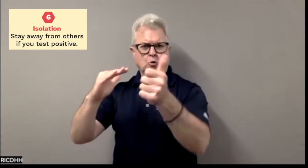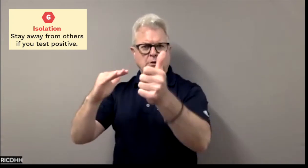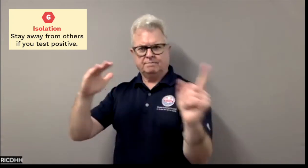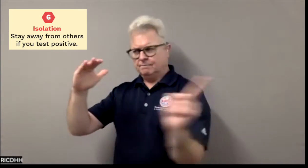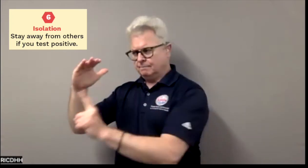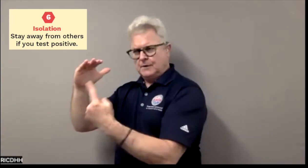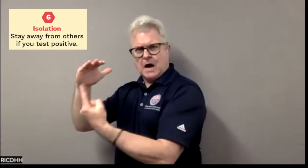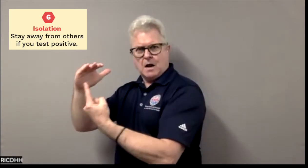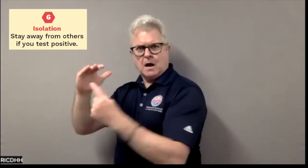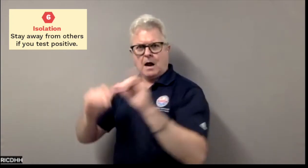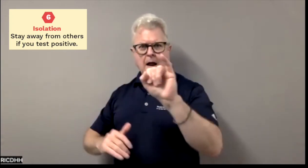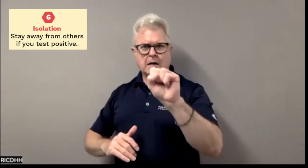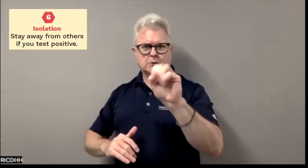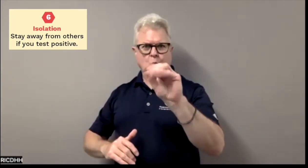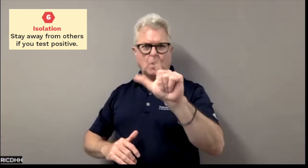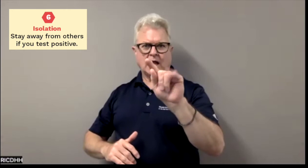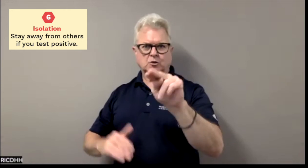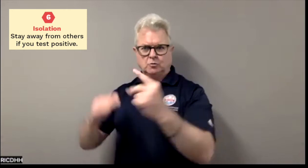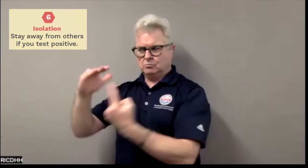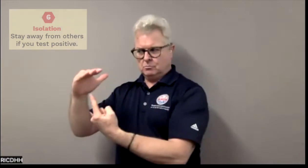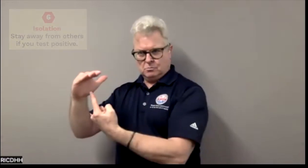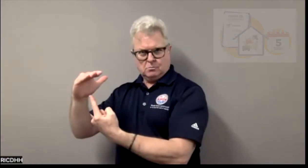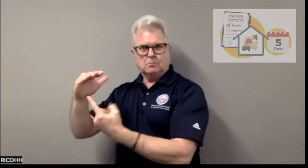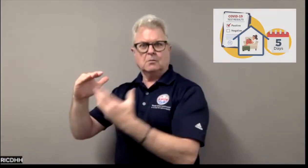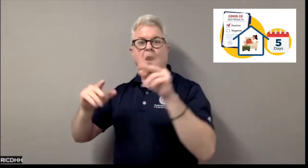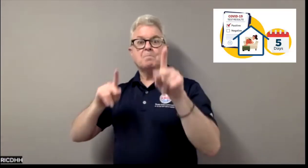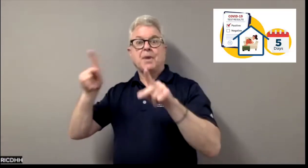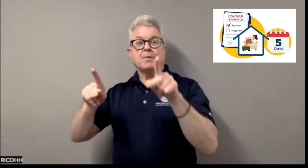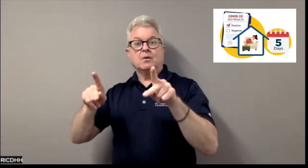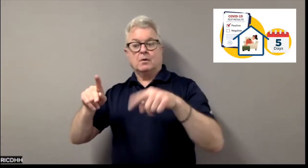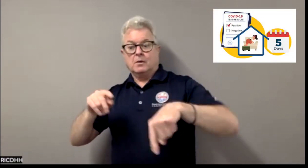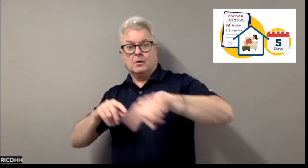Tool number 6, if you test positive, immediately isolate yourself.